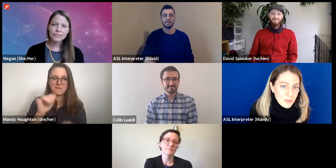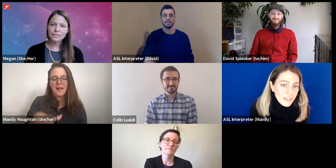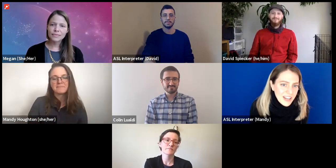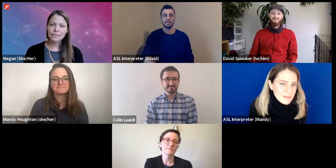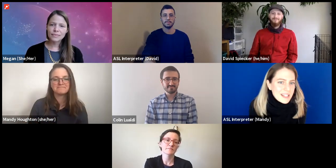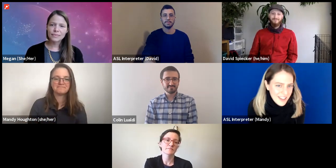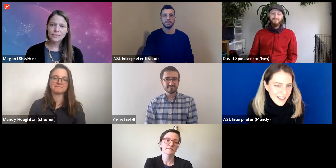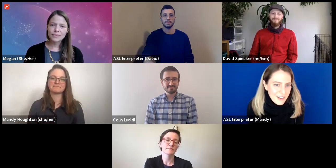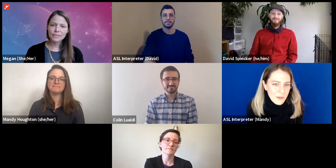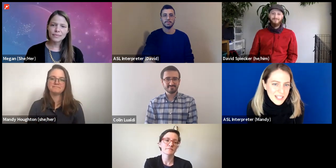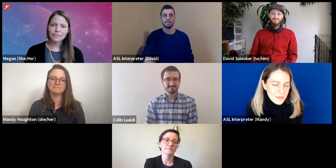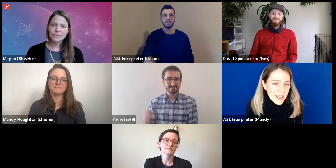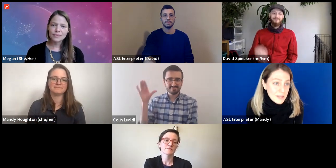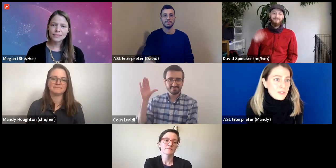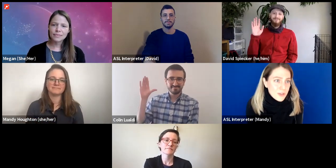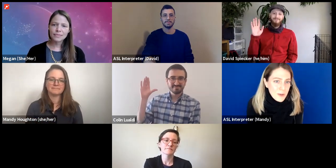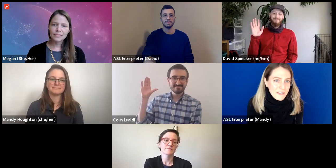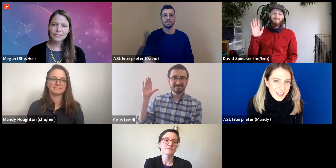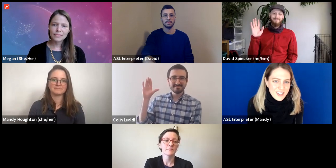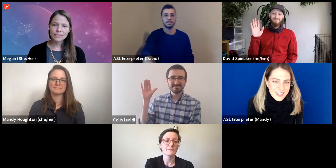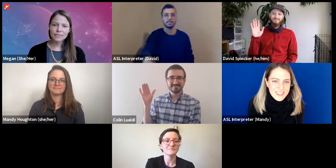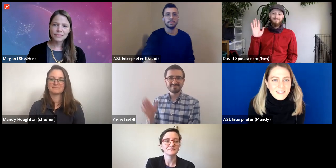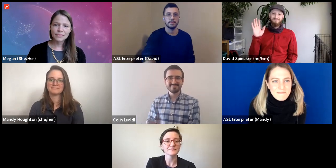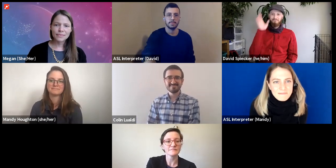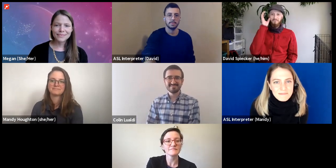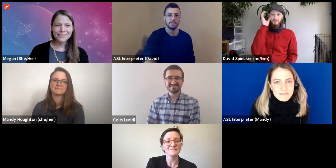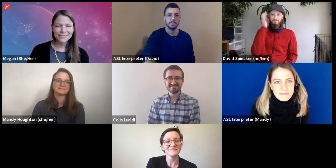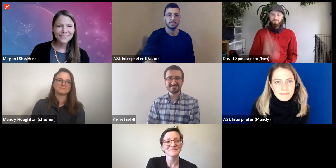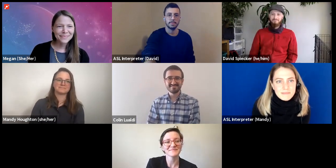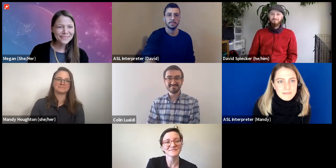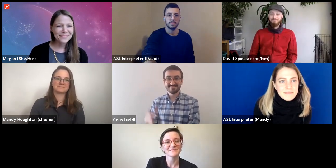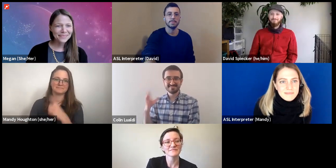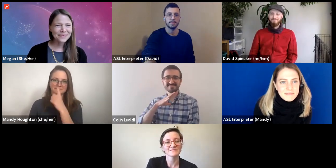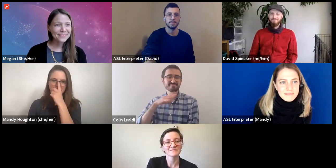who can provide us some insight on how we need to make some of those modifications.